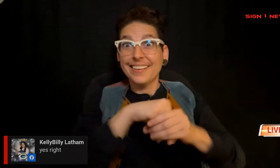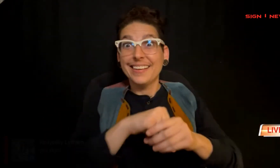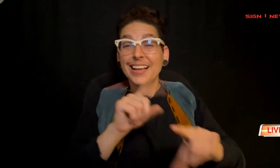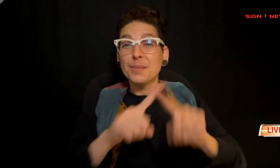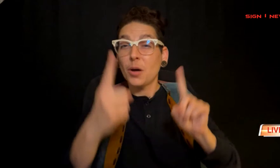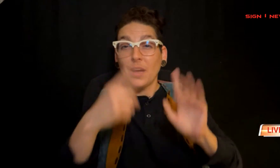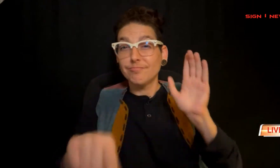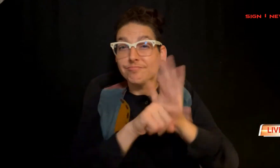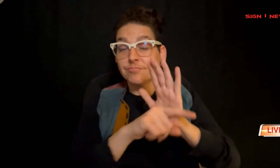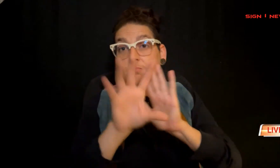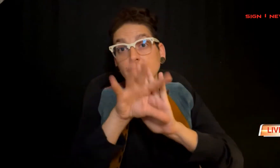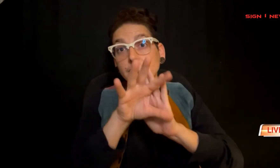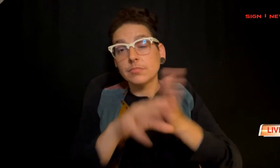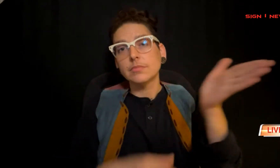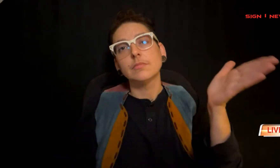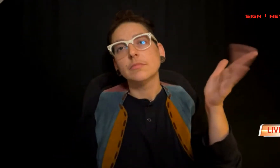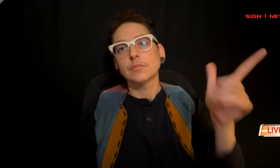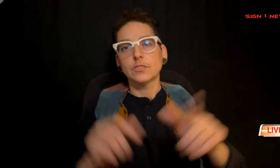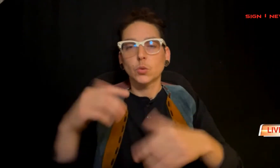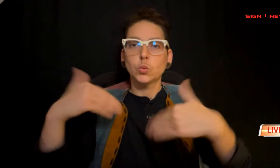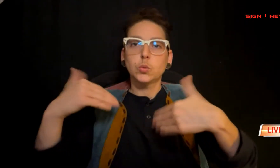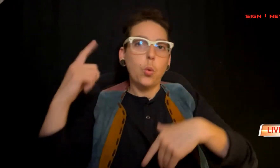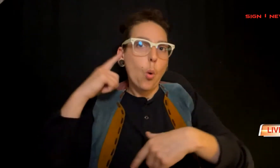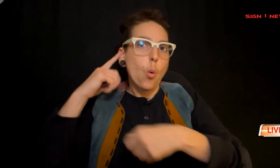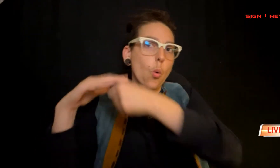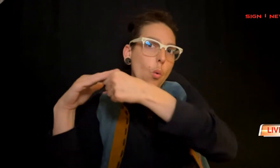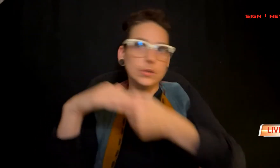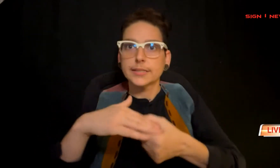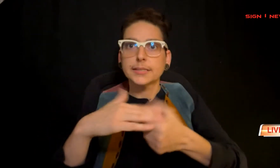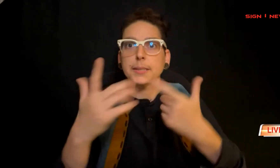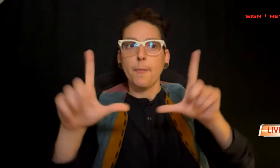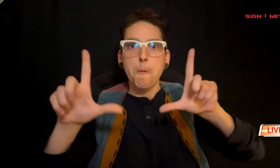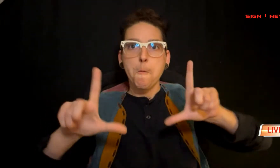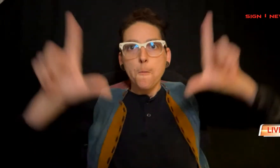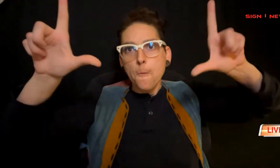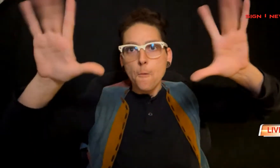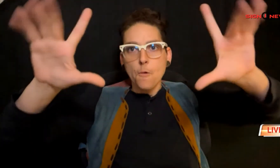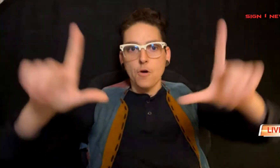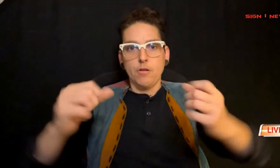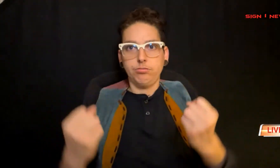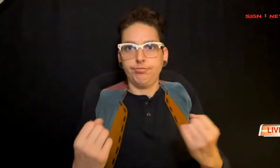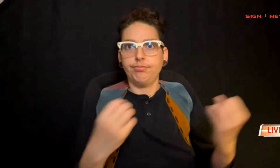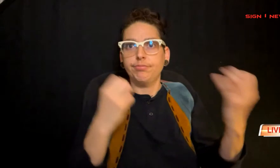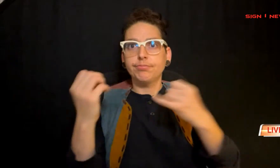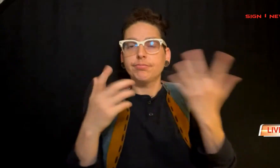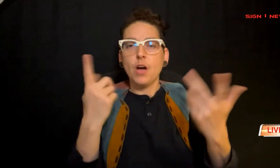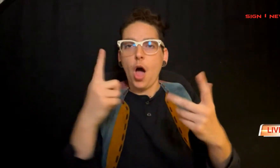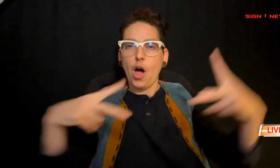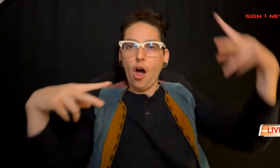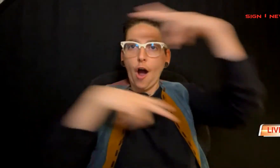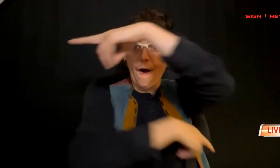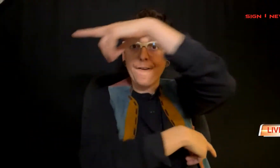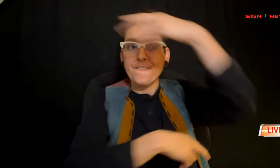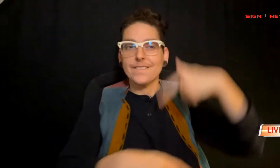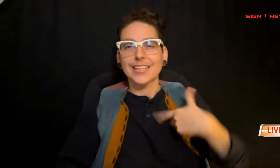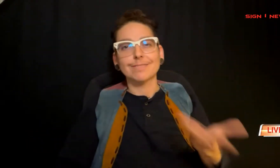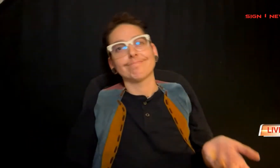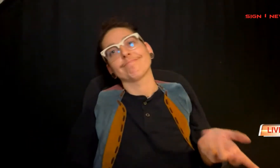they had a lot of deaf actors in there, but one big negative, it was a lot of autism. They would cut off